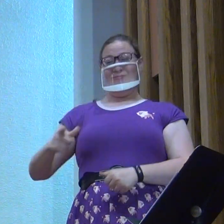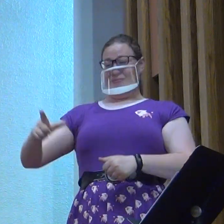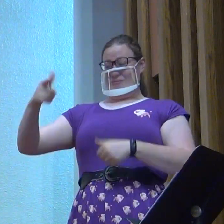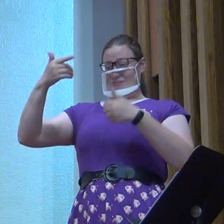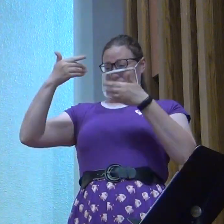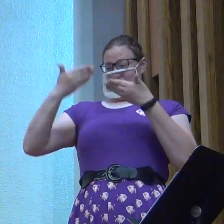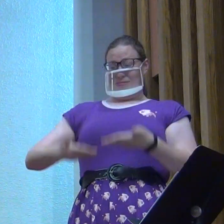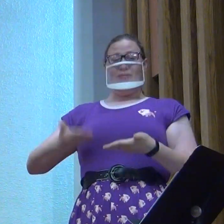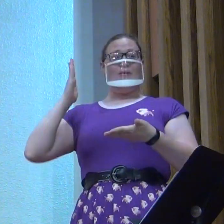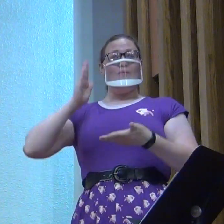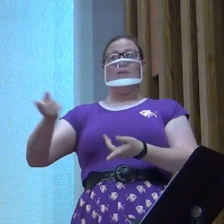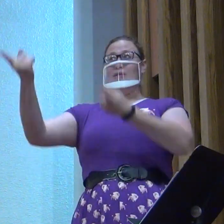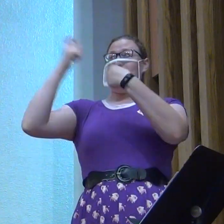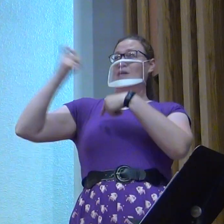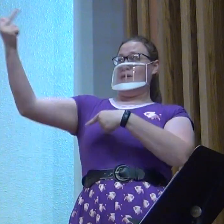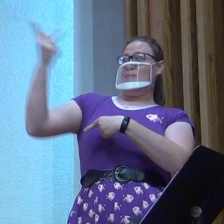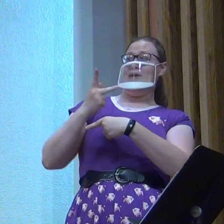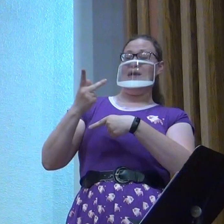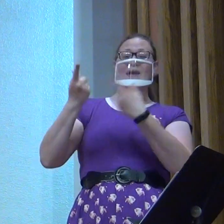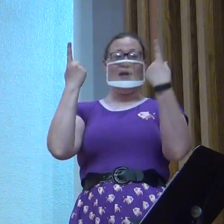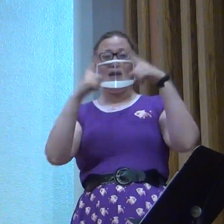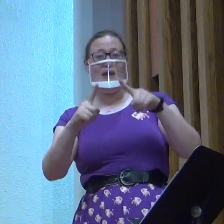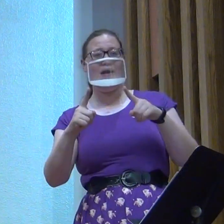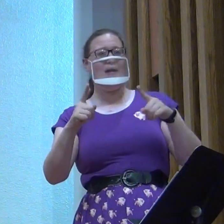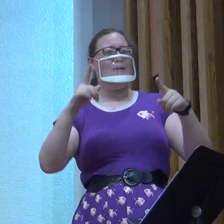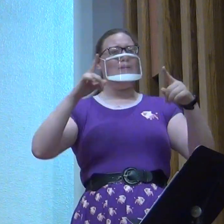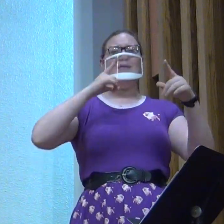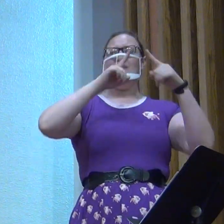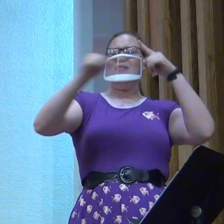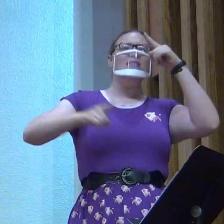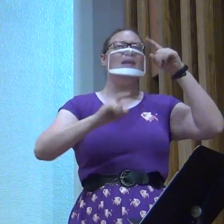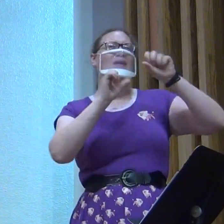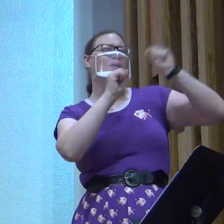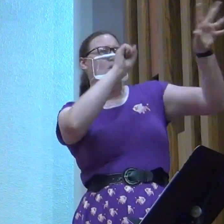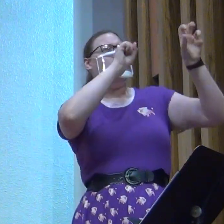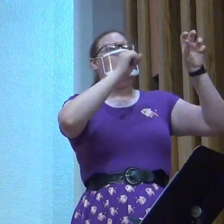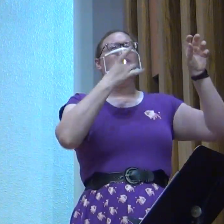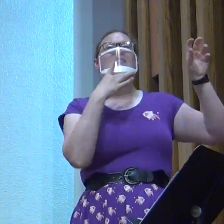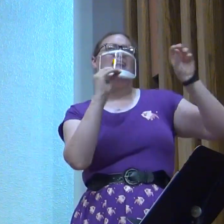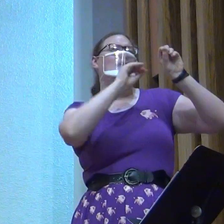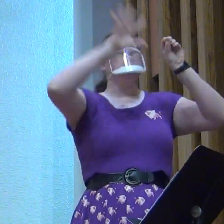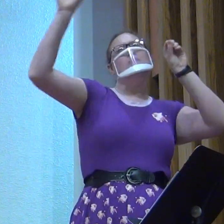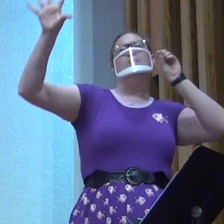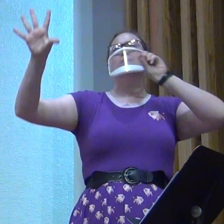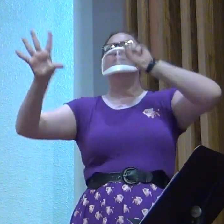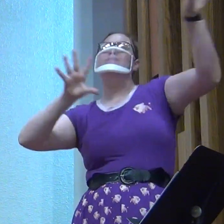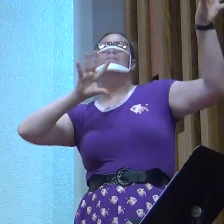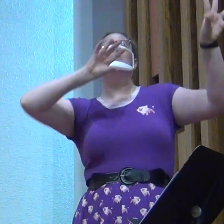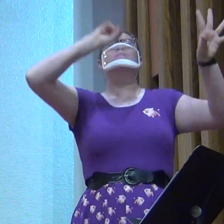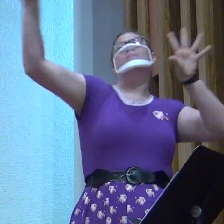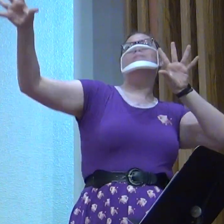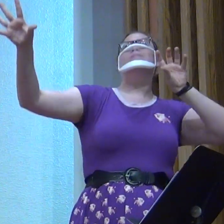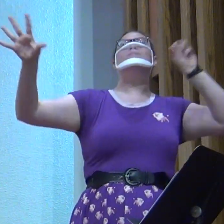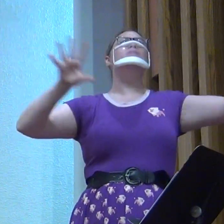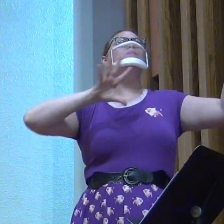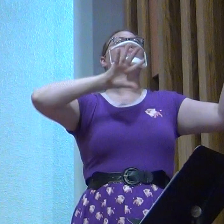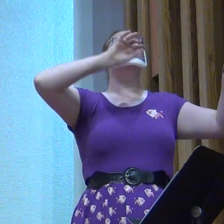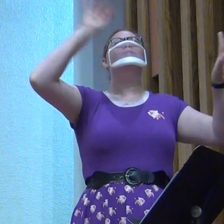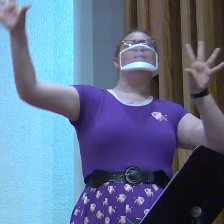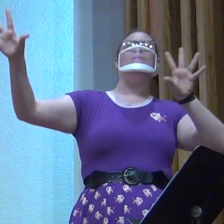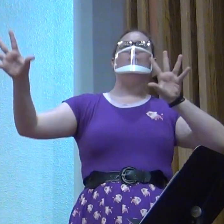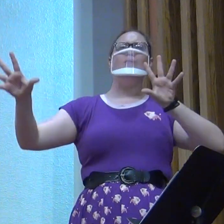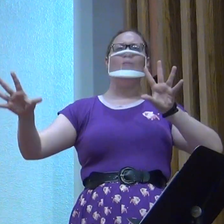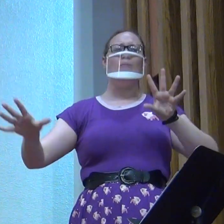his day will be like lightning, which flashes and lights up the sky from one end to the